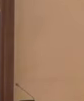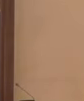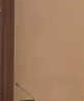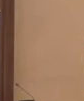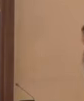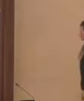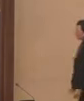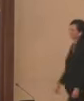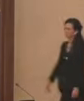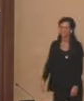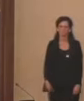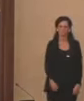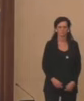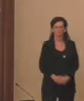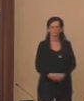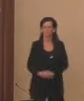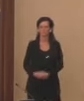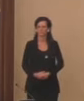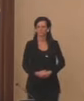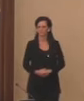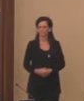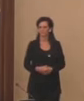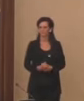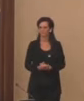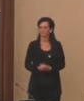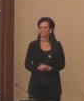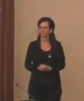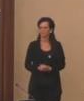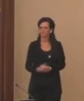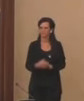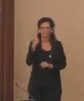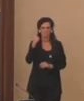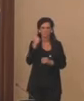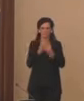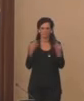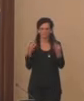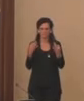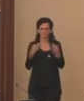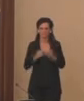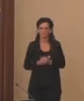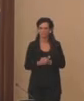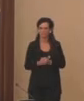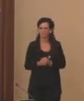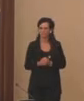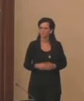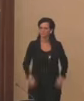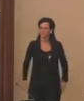Can you all hear me? I want my presentation, or shall I share my screen?